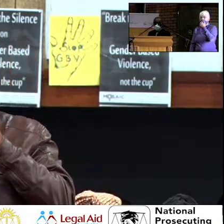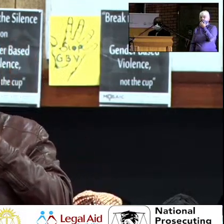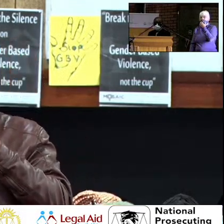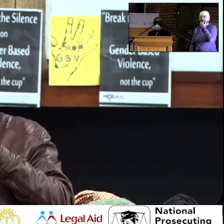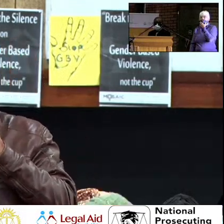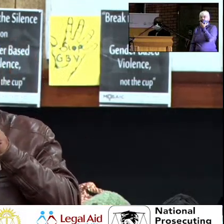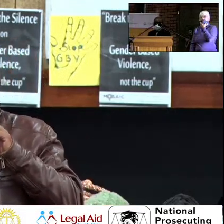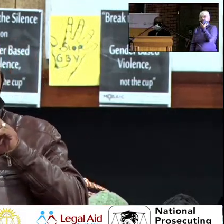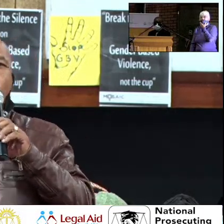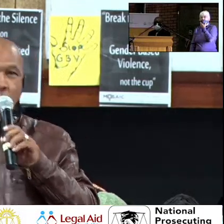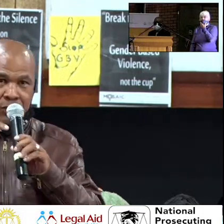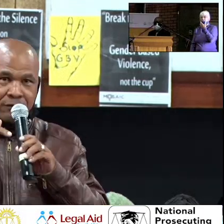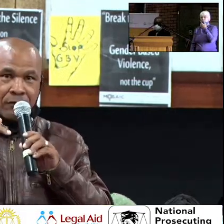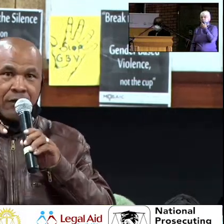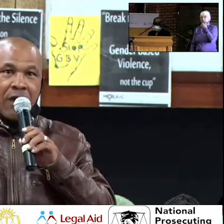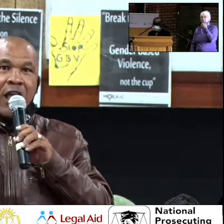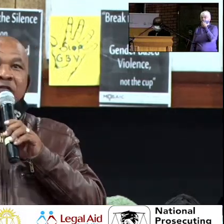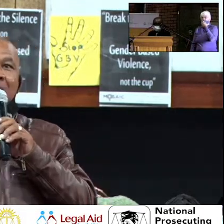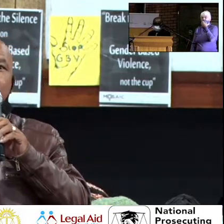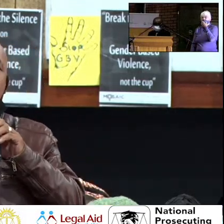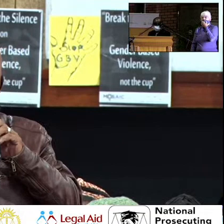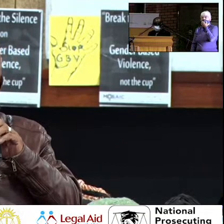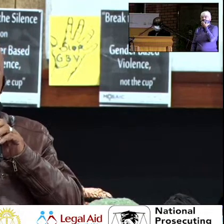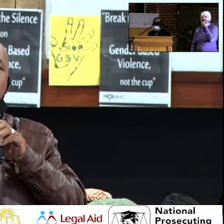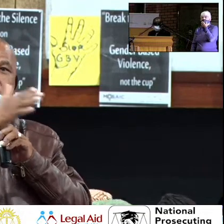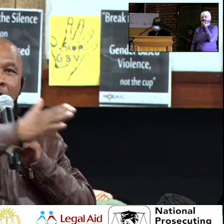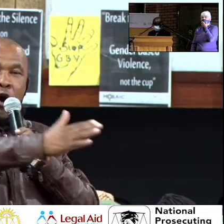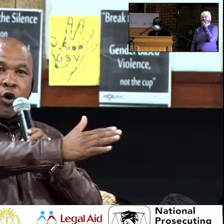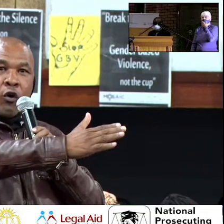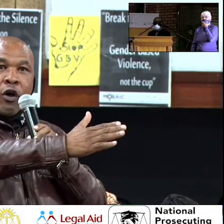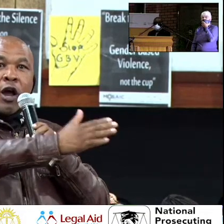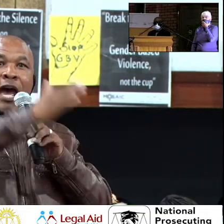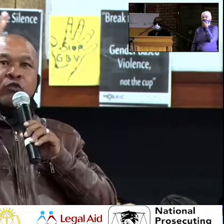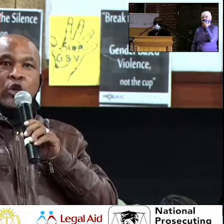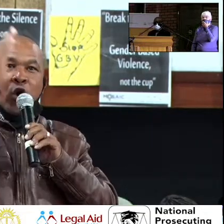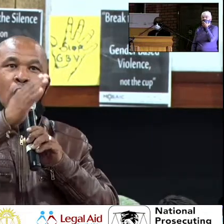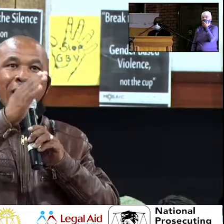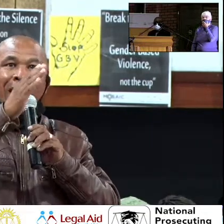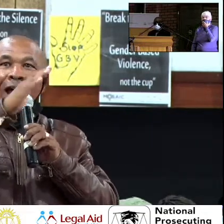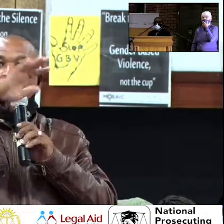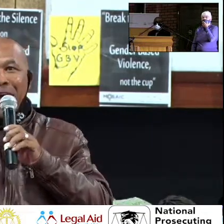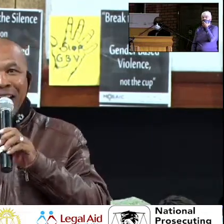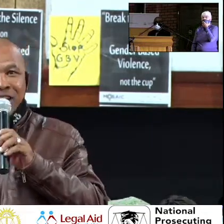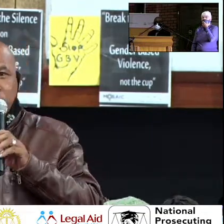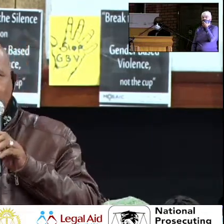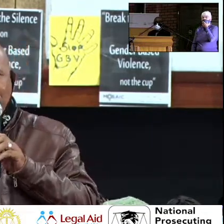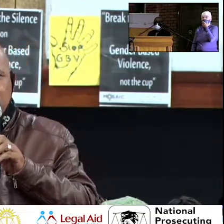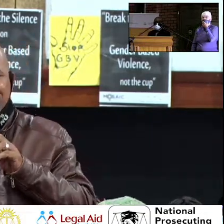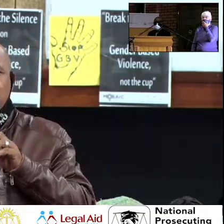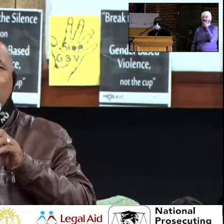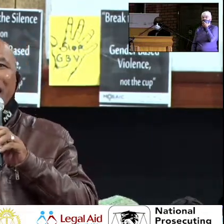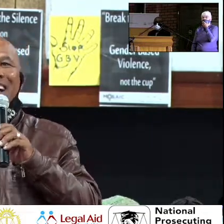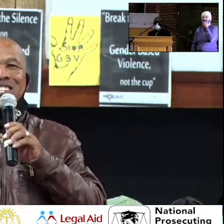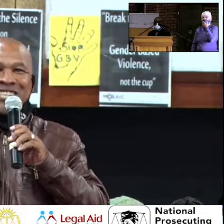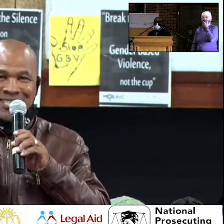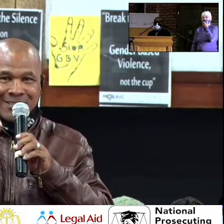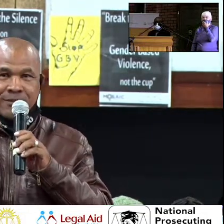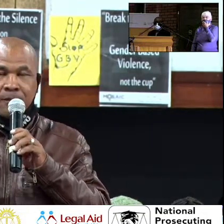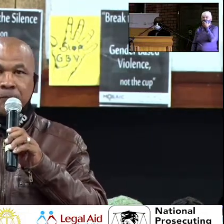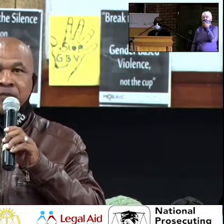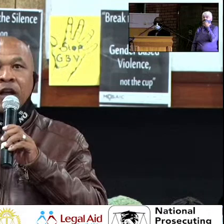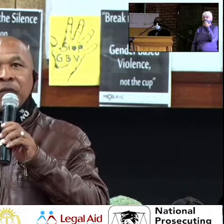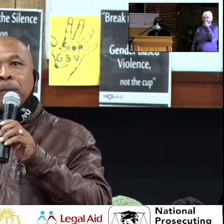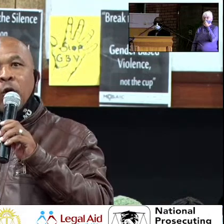they appear at court, now you go and we as the community, we